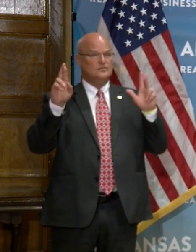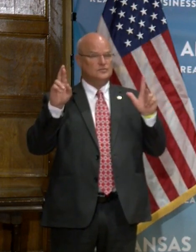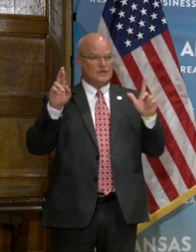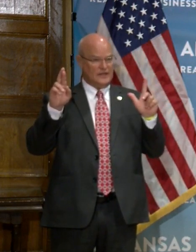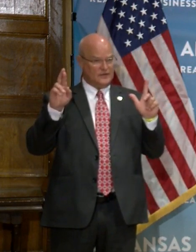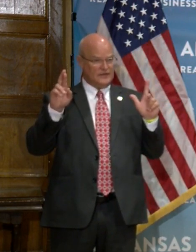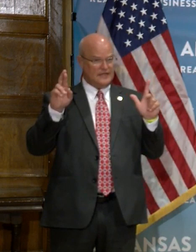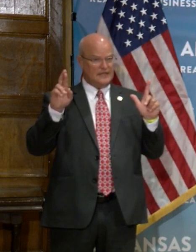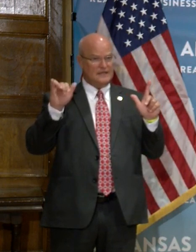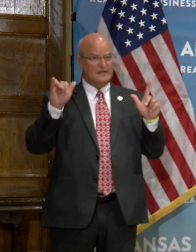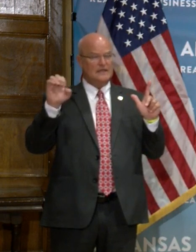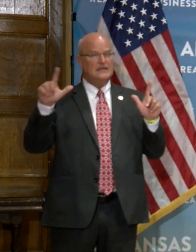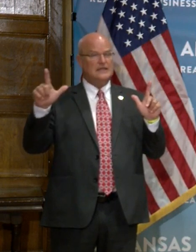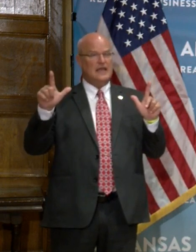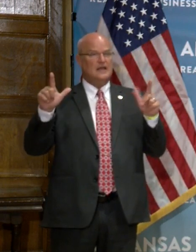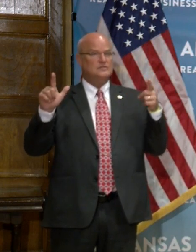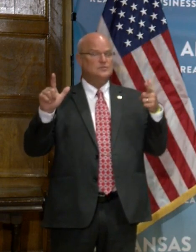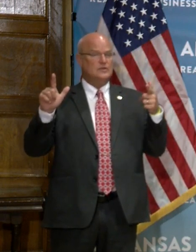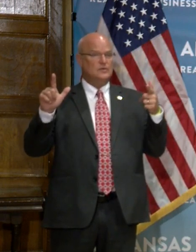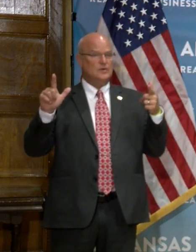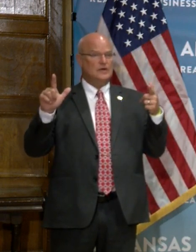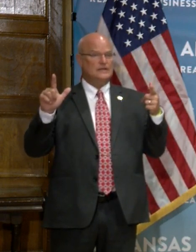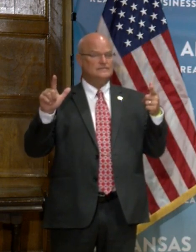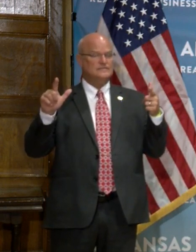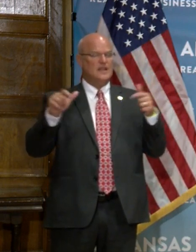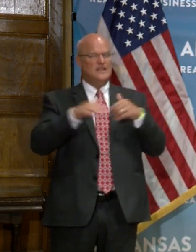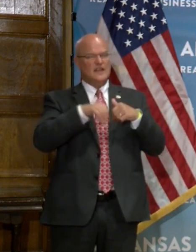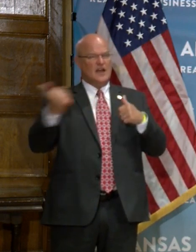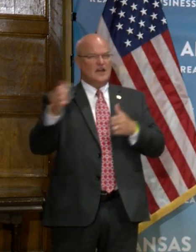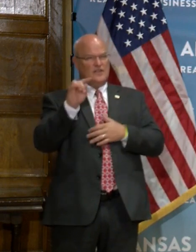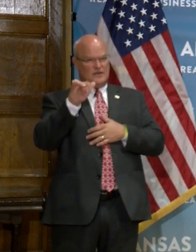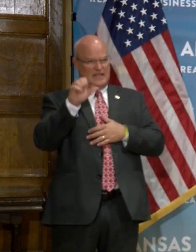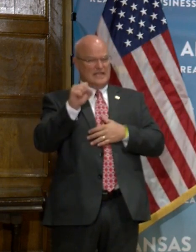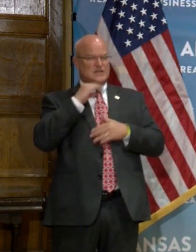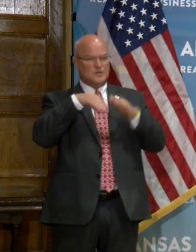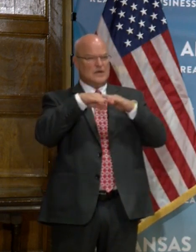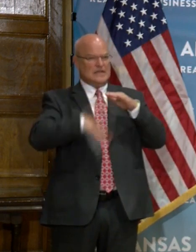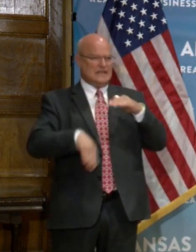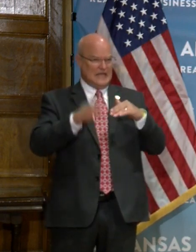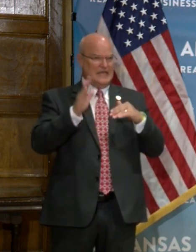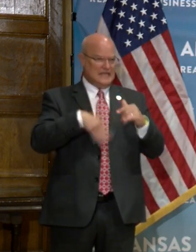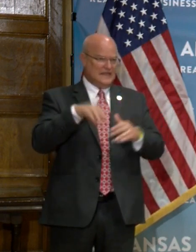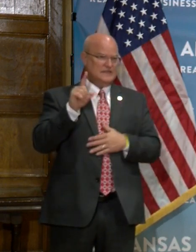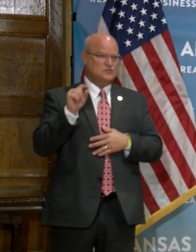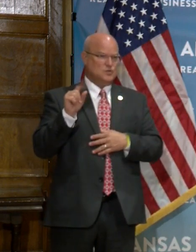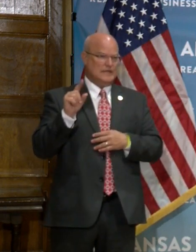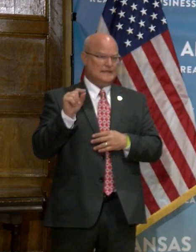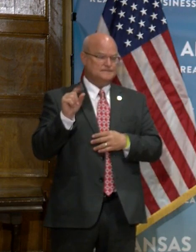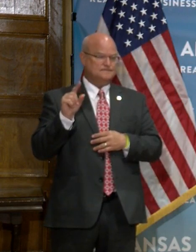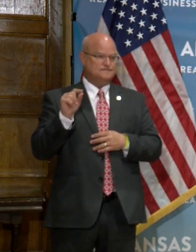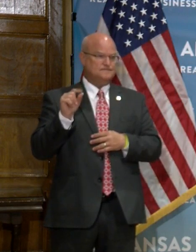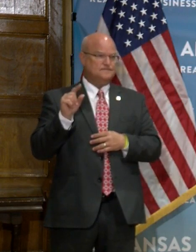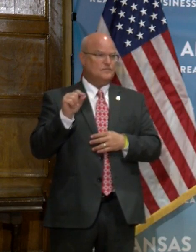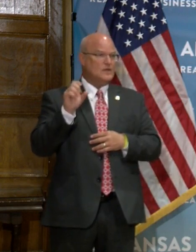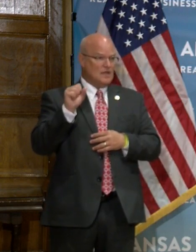23. Yell County 21. And the rest of the counties were less than 20.